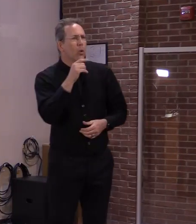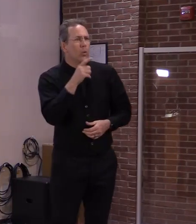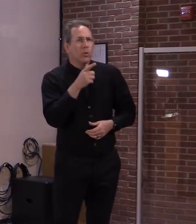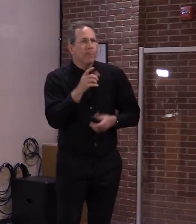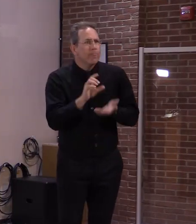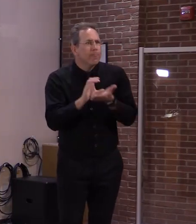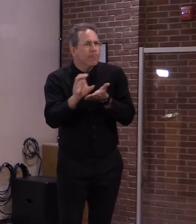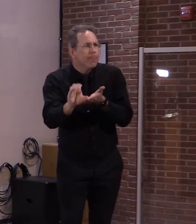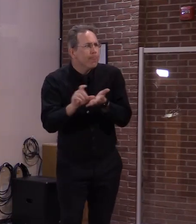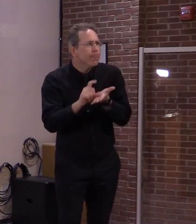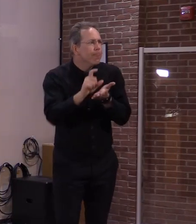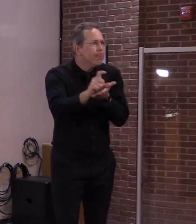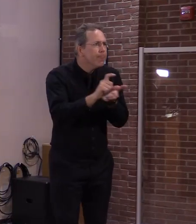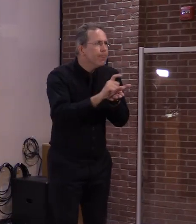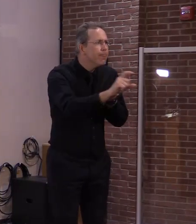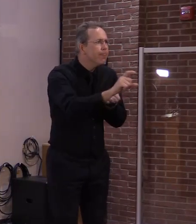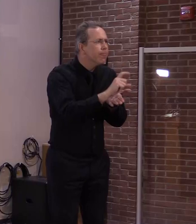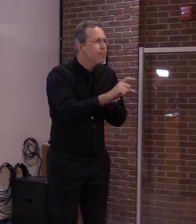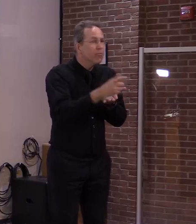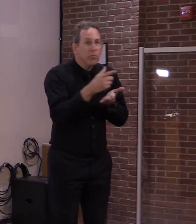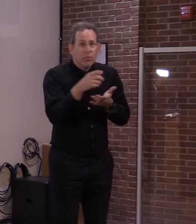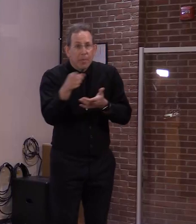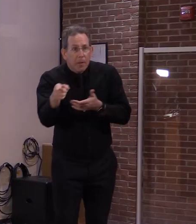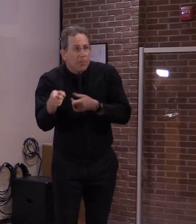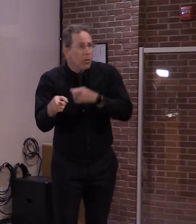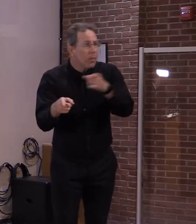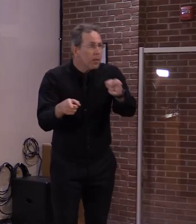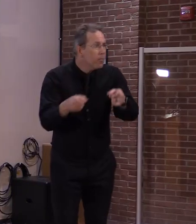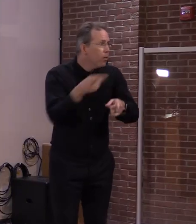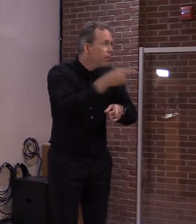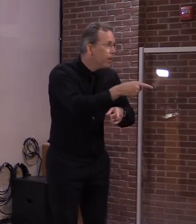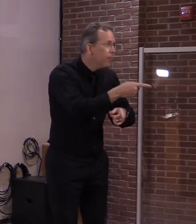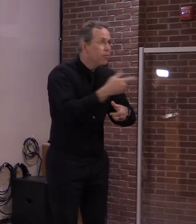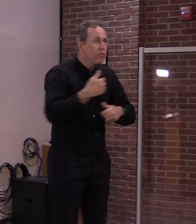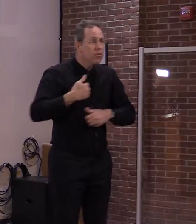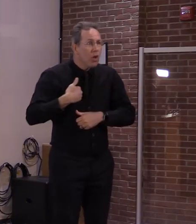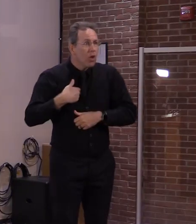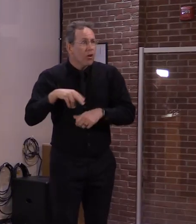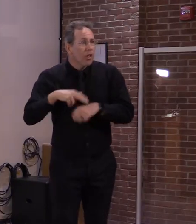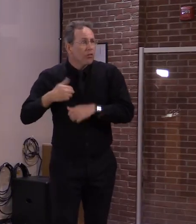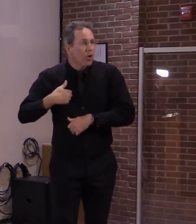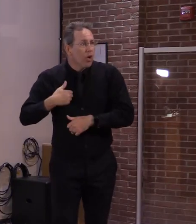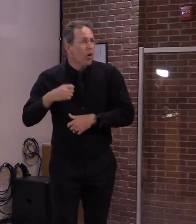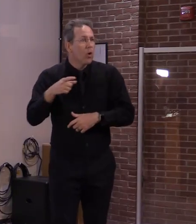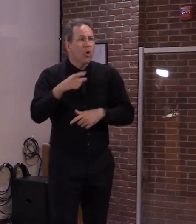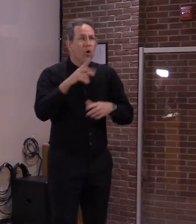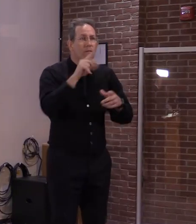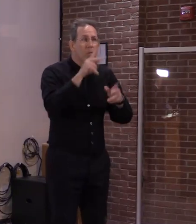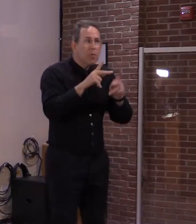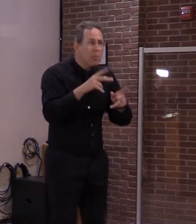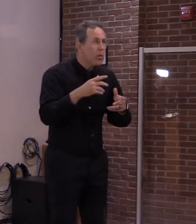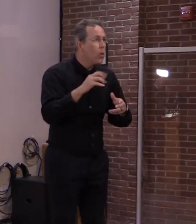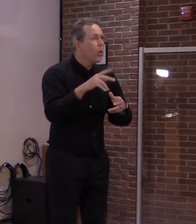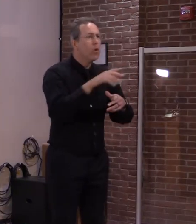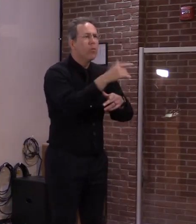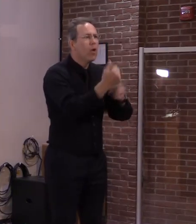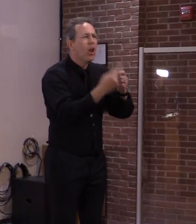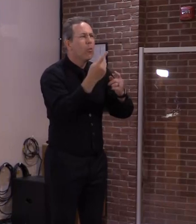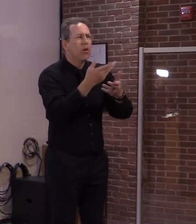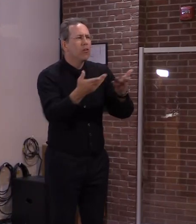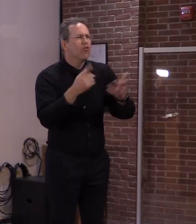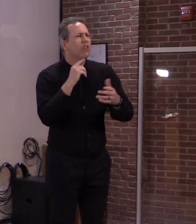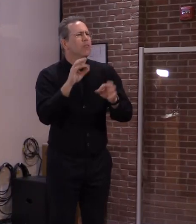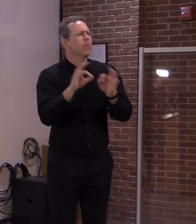National Guard and the VA, there's a sector there that has been, and their caregivers as well as family